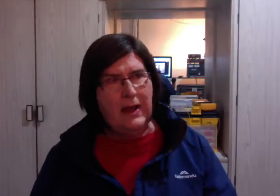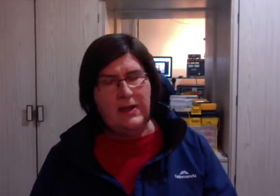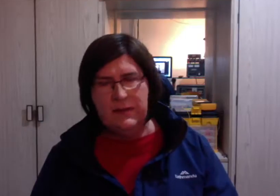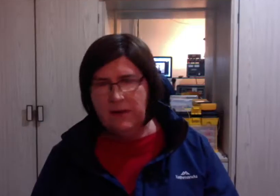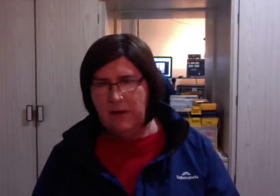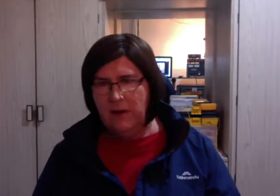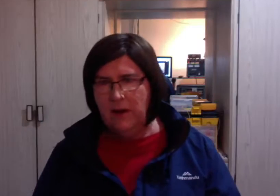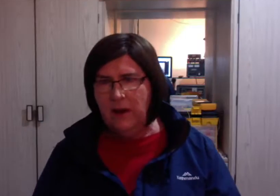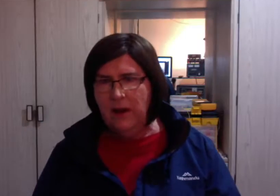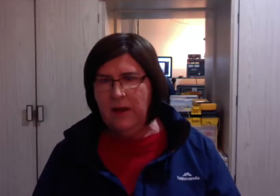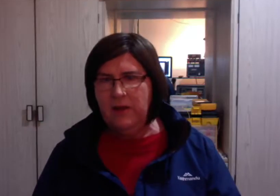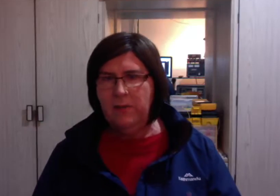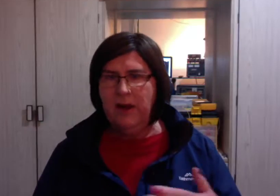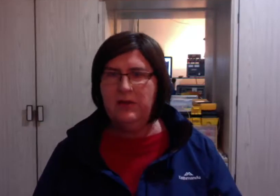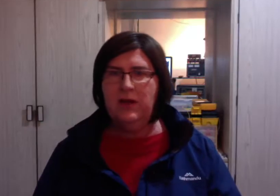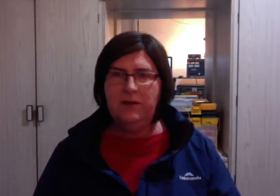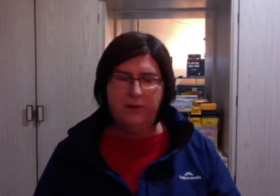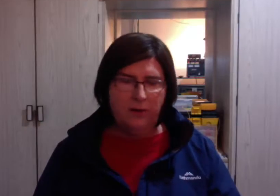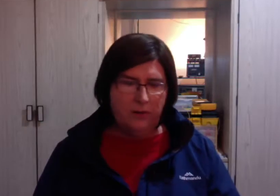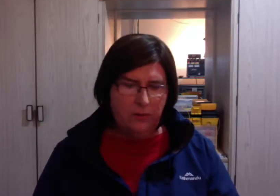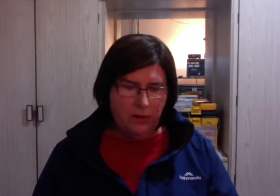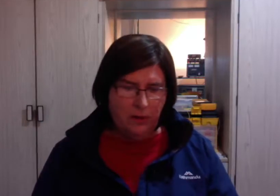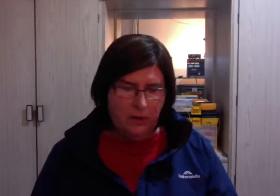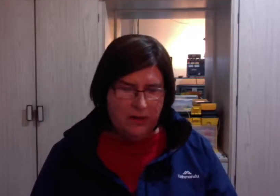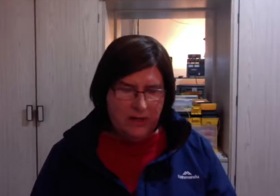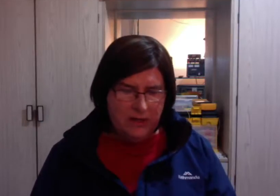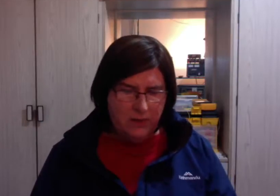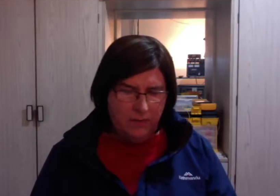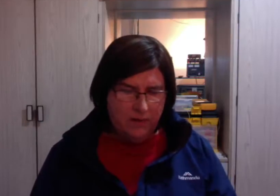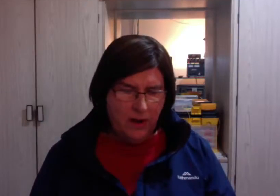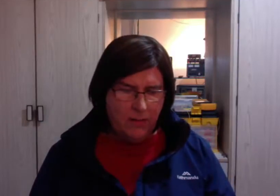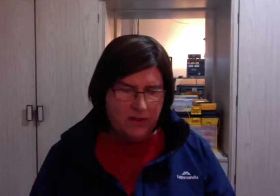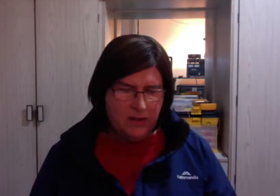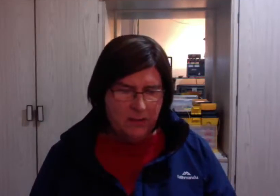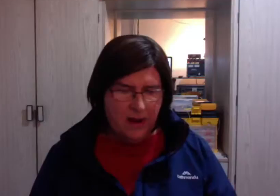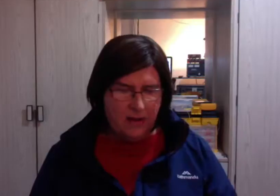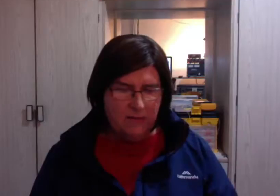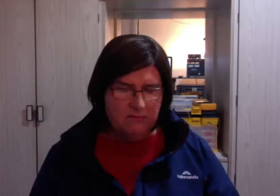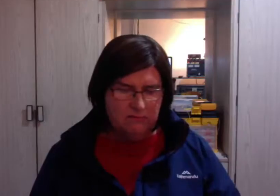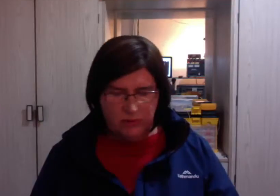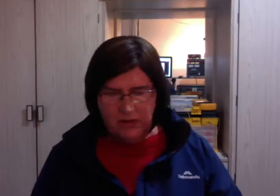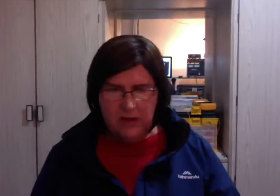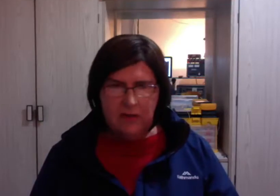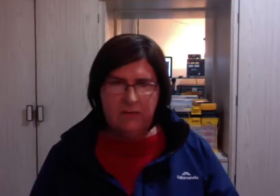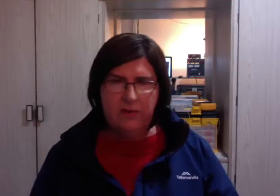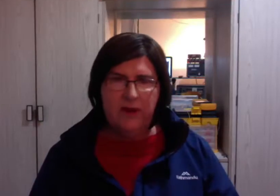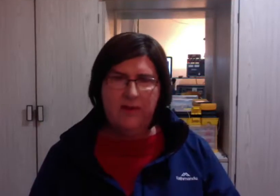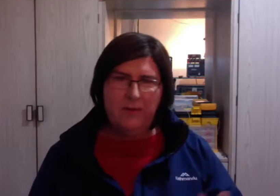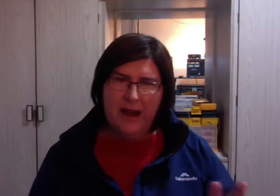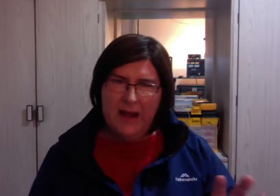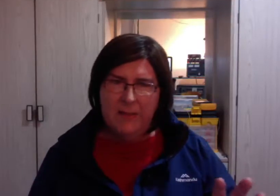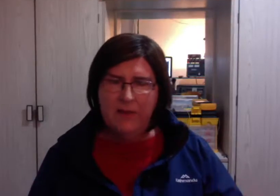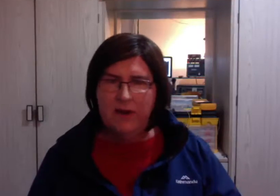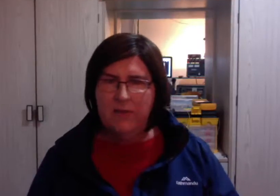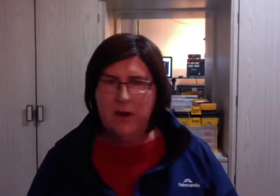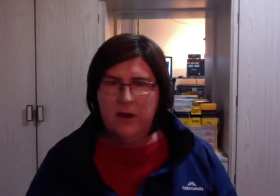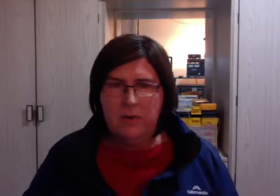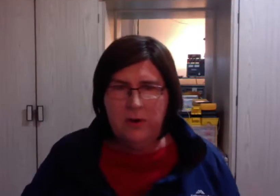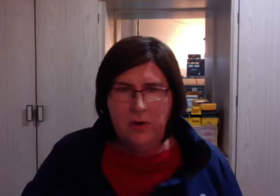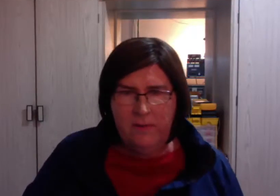hard, you'll puncture. So you need to drop your tire pressure about 20%, so about 80% of what you would normally